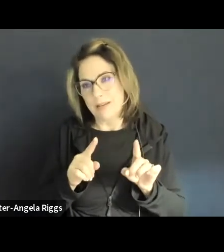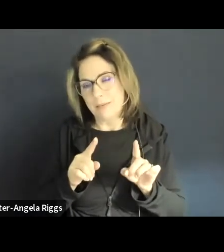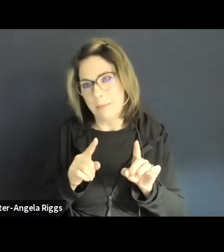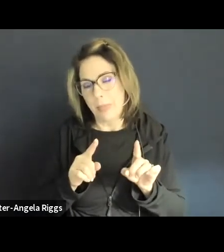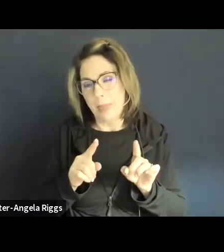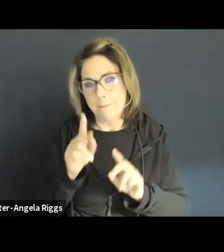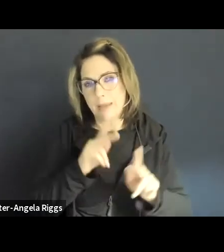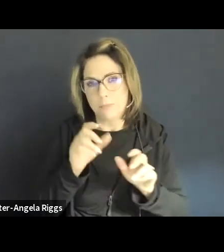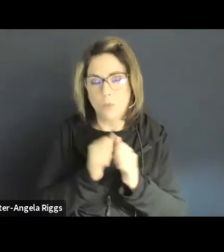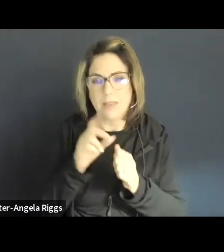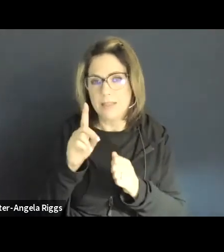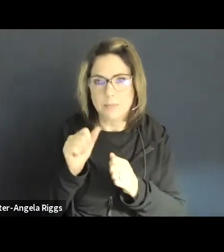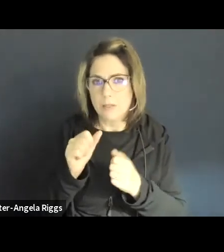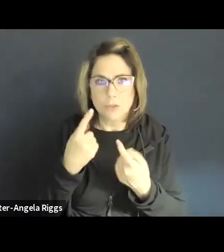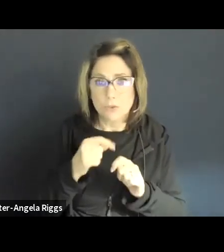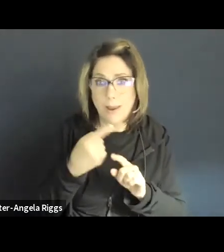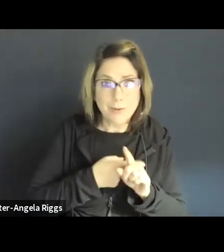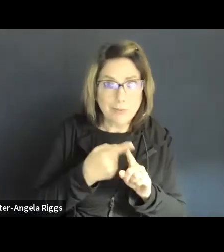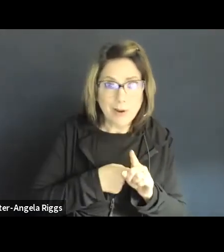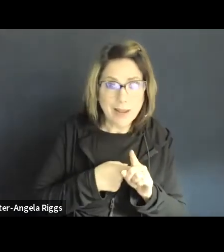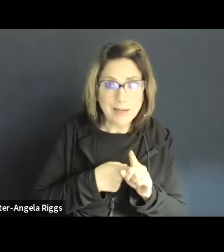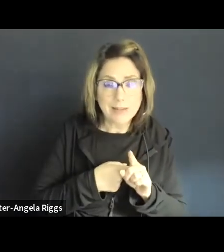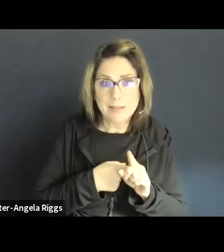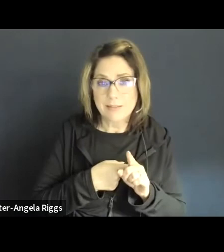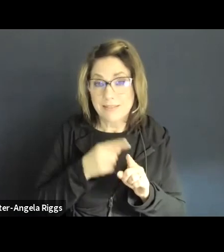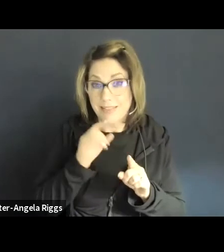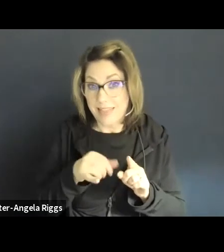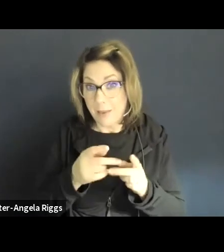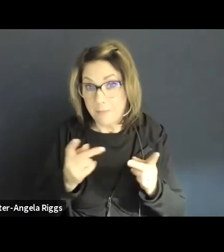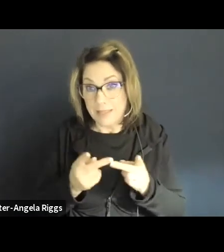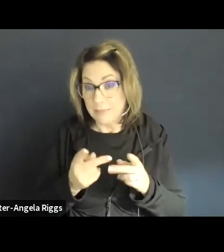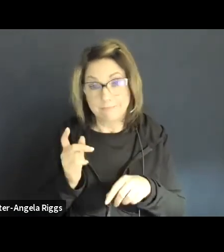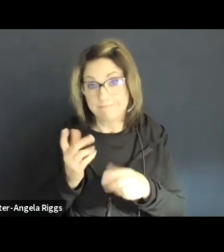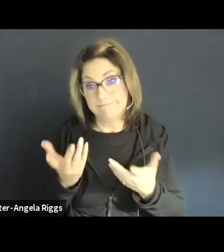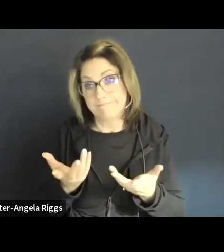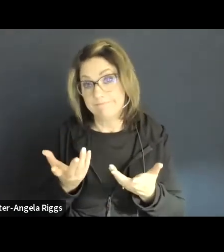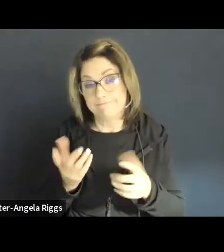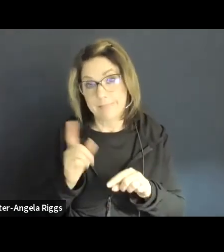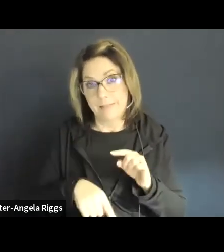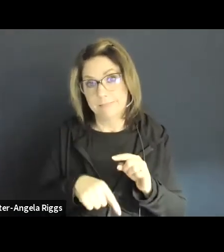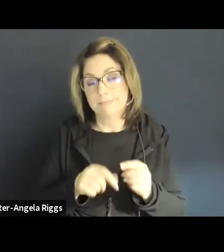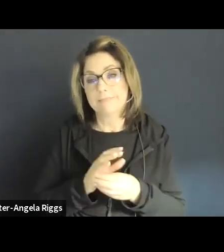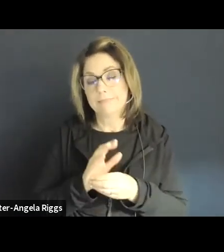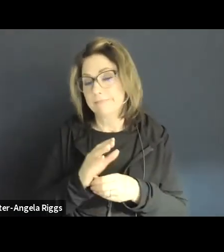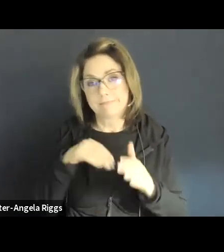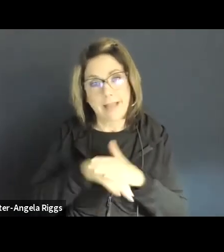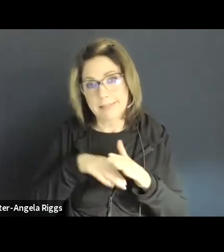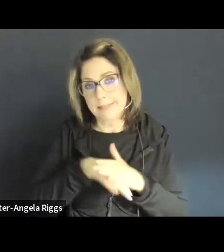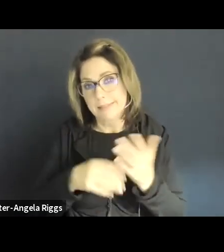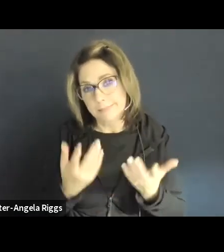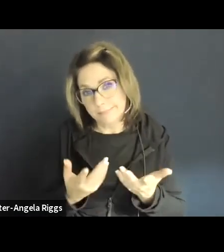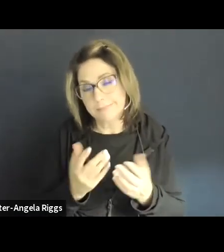with disabilities go in to try to rent the location and aren't able to access the